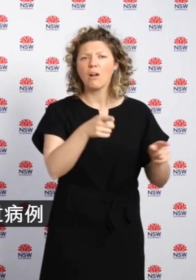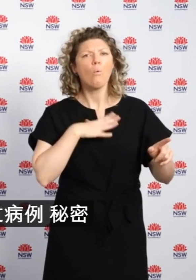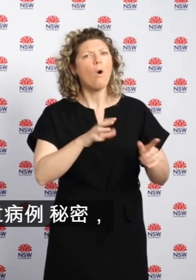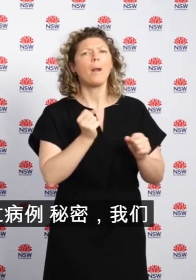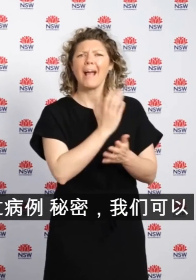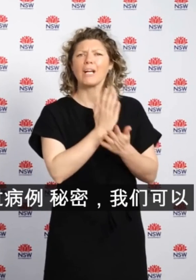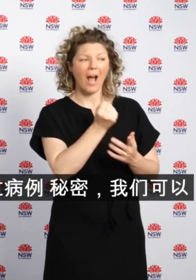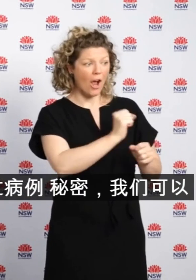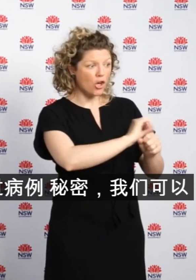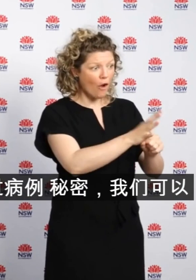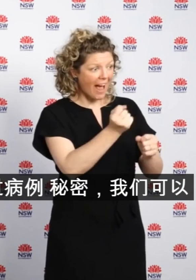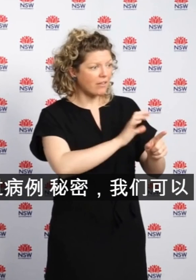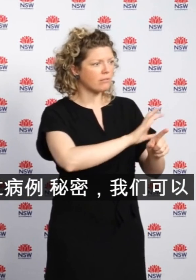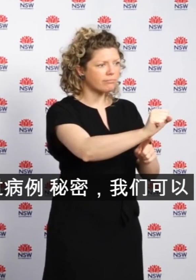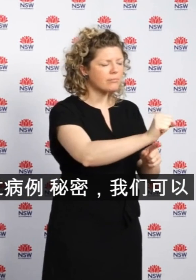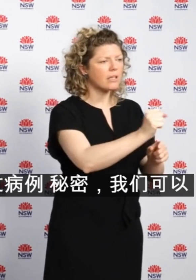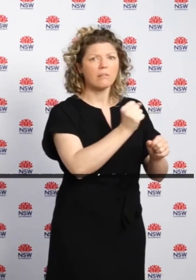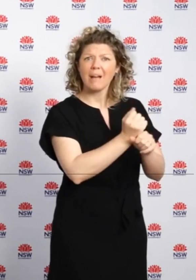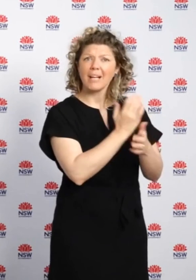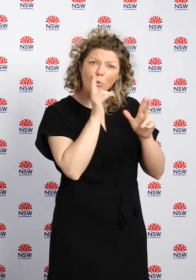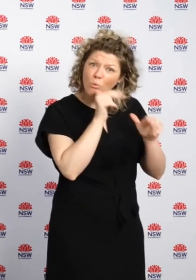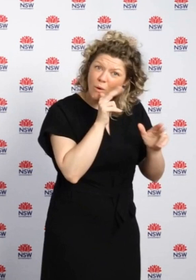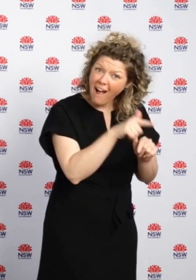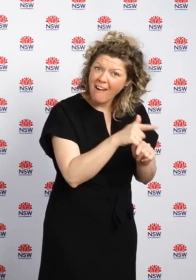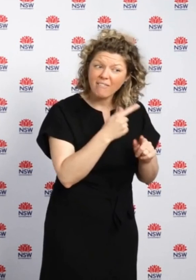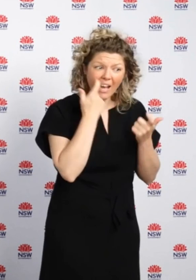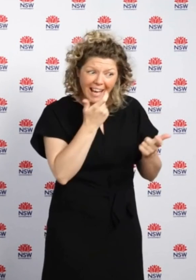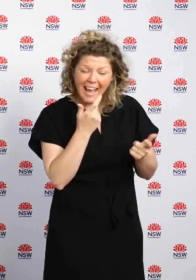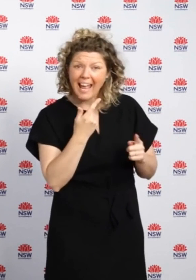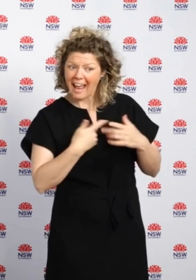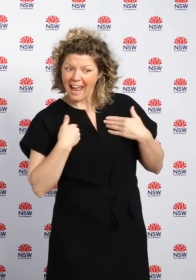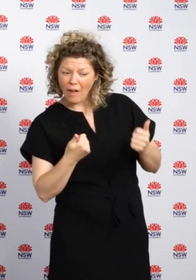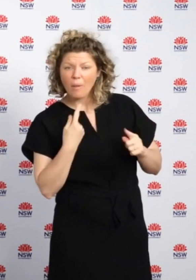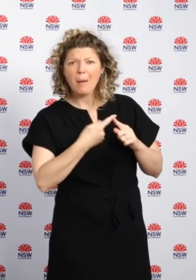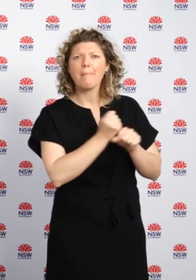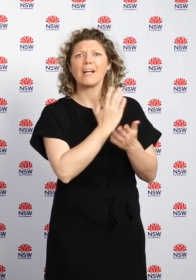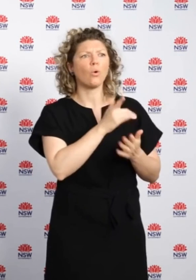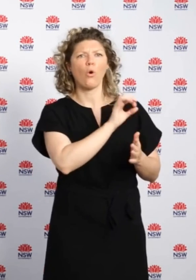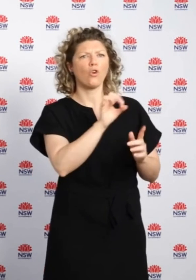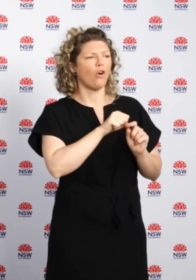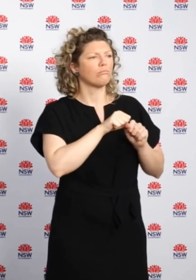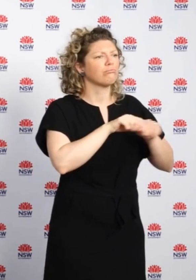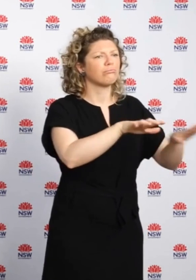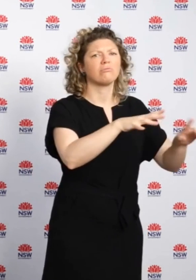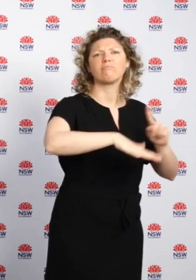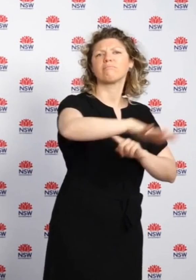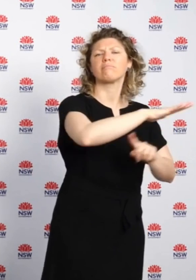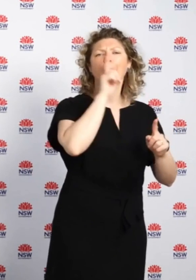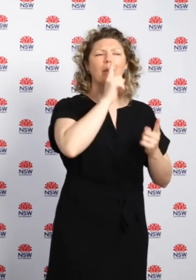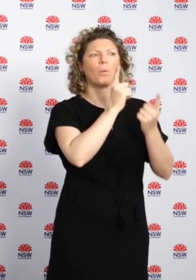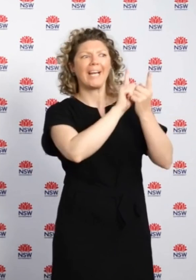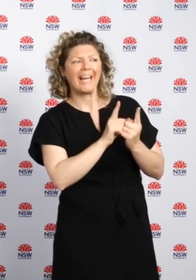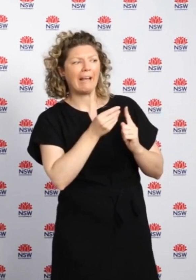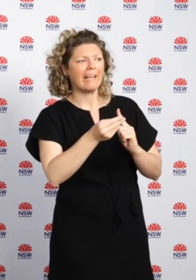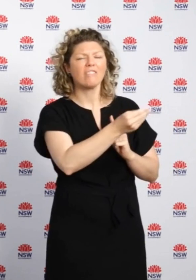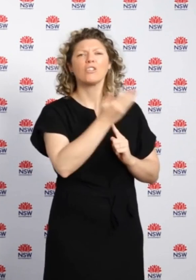with COVID, we can help you're cared for, but also importantly ensure that you're community is cared for as well. So please